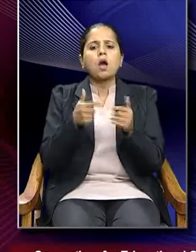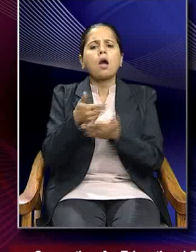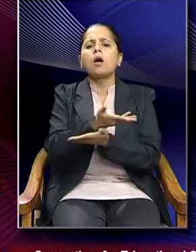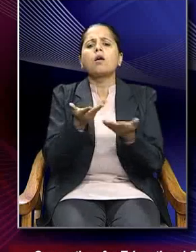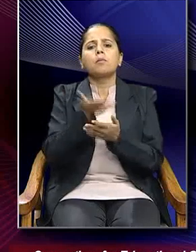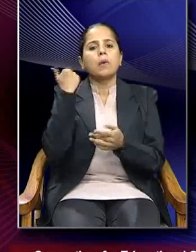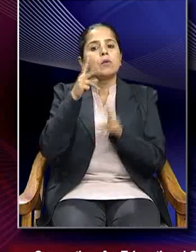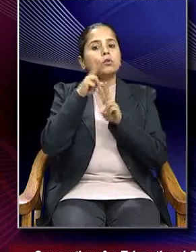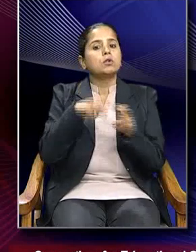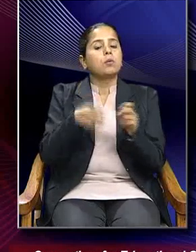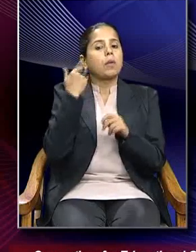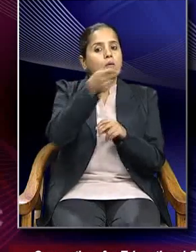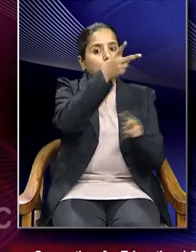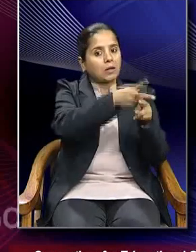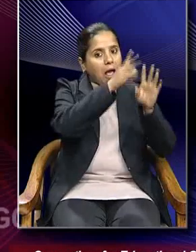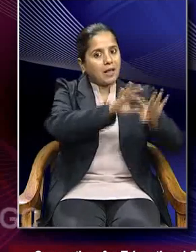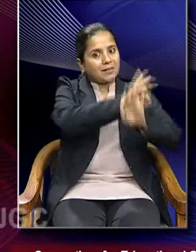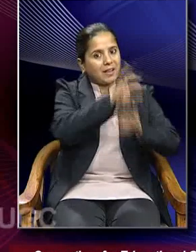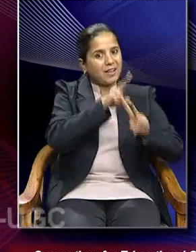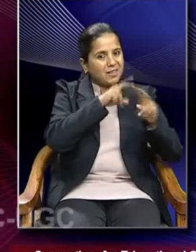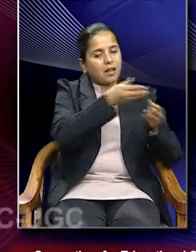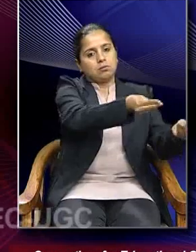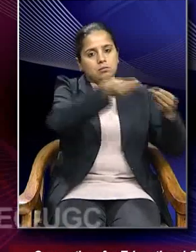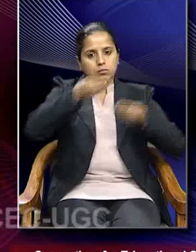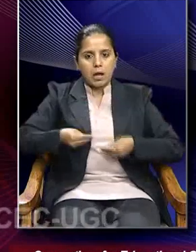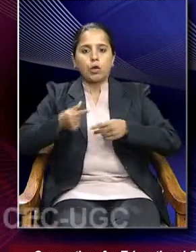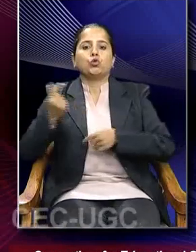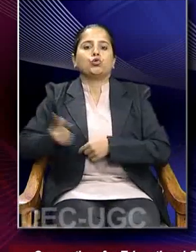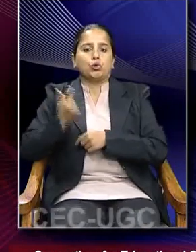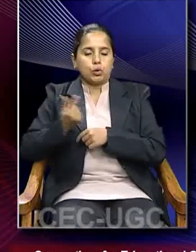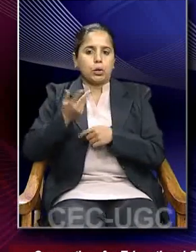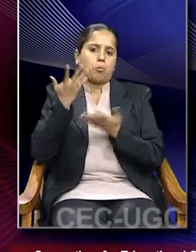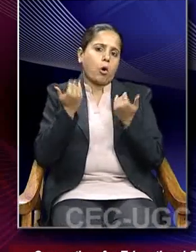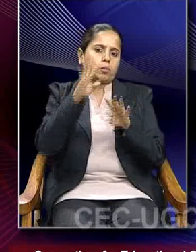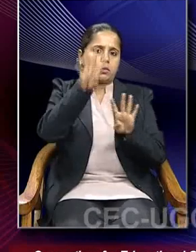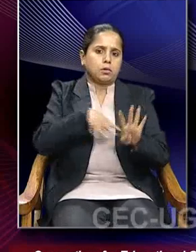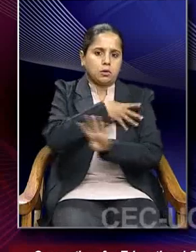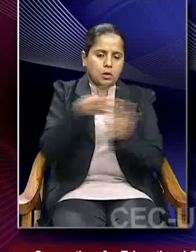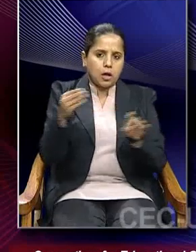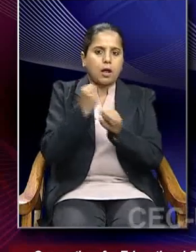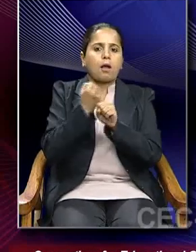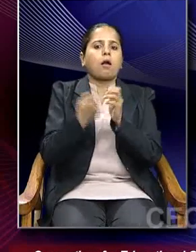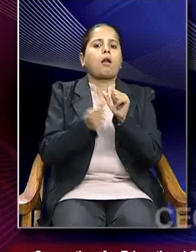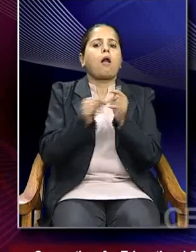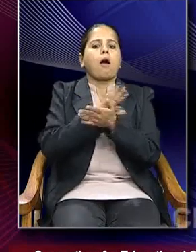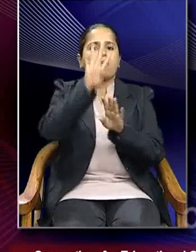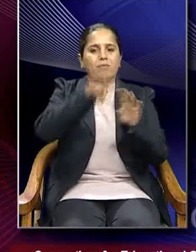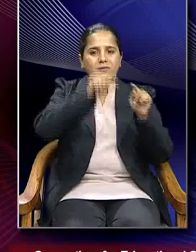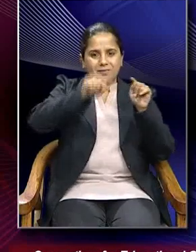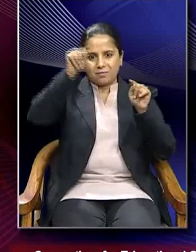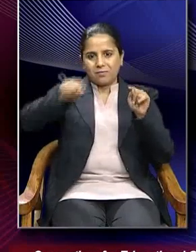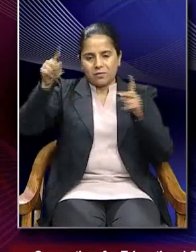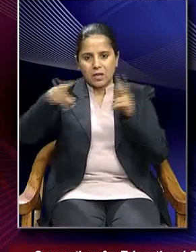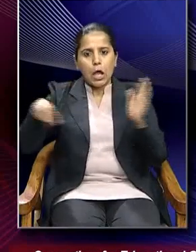researcher gets from the existing resources. It could be statistics, graph, census data,